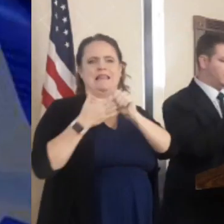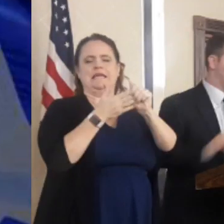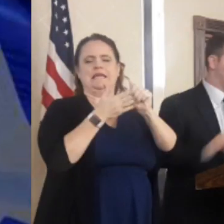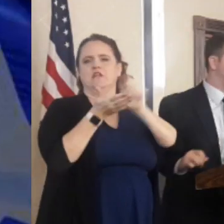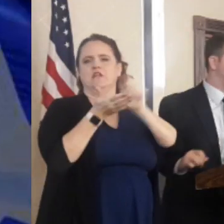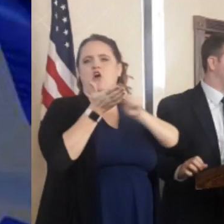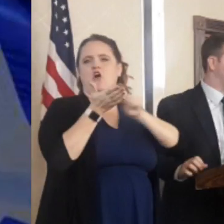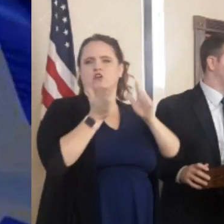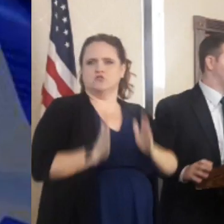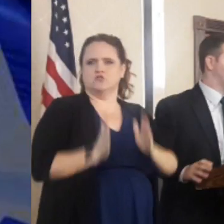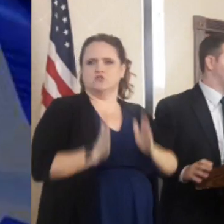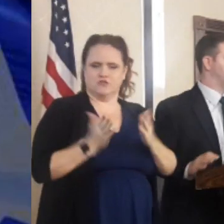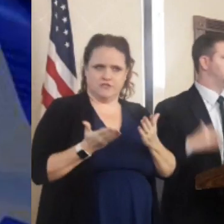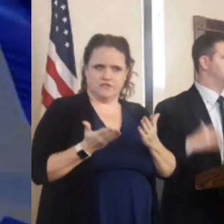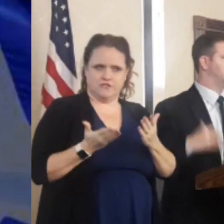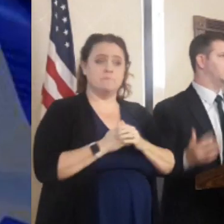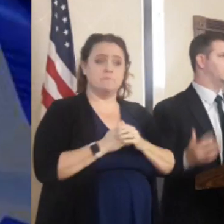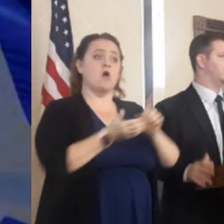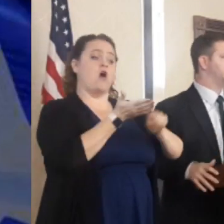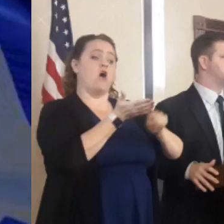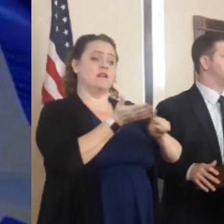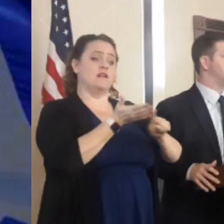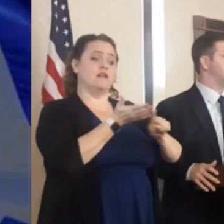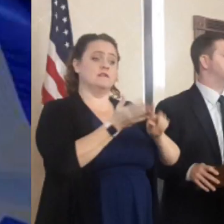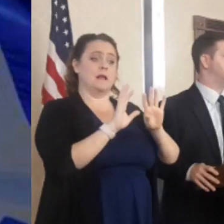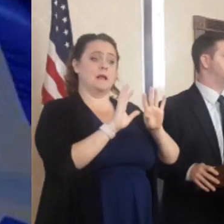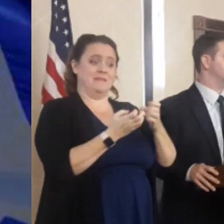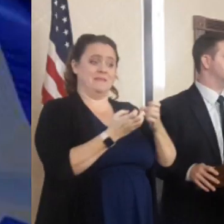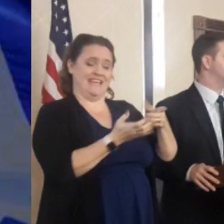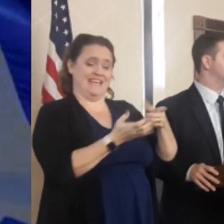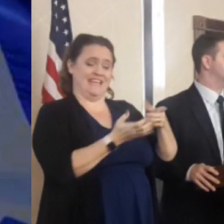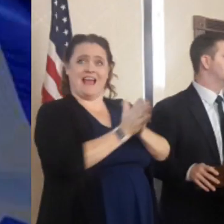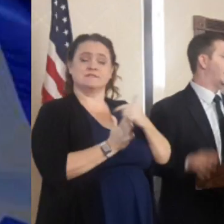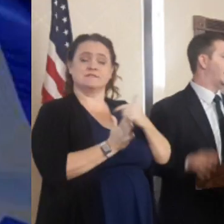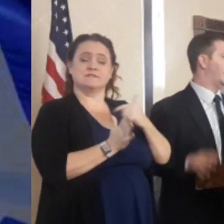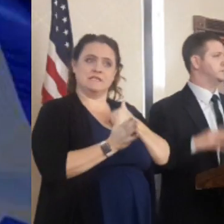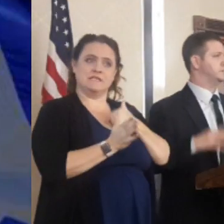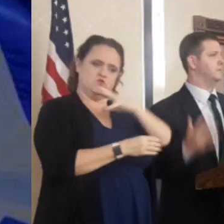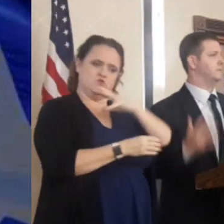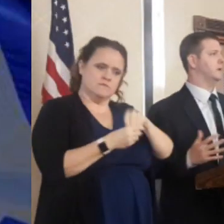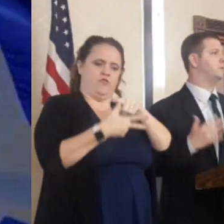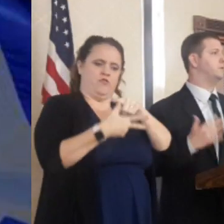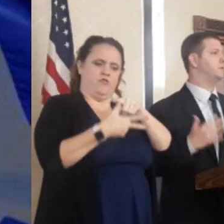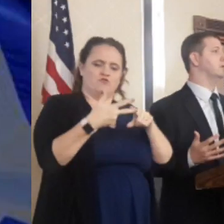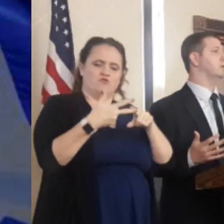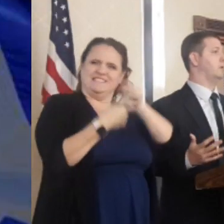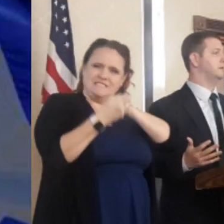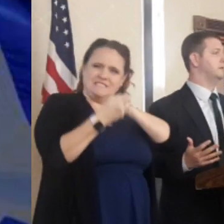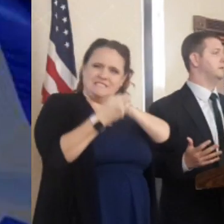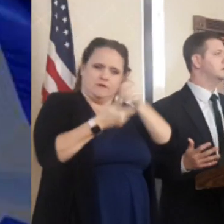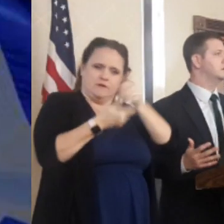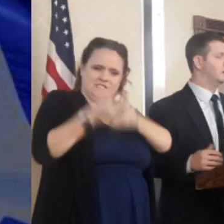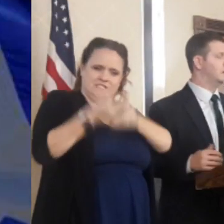The audit committee asked me to do 3 specific procedures outside of doing a full-blown audit.